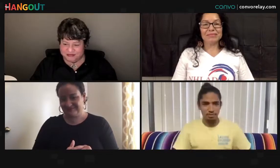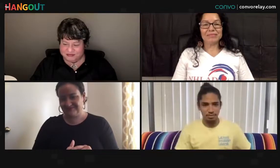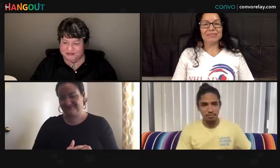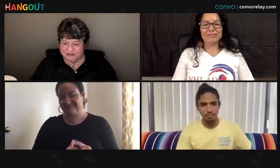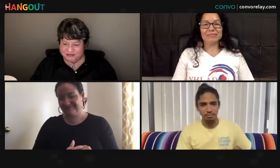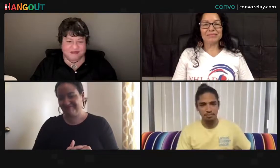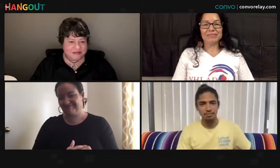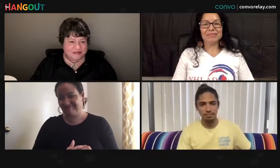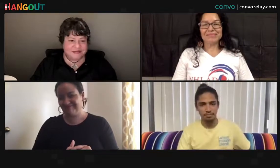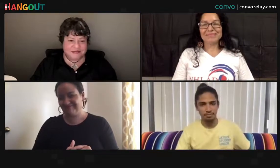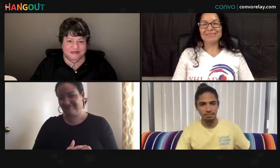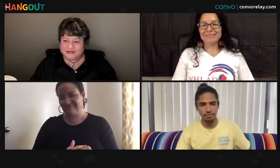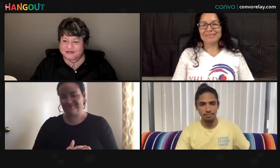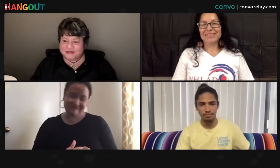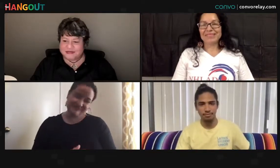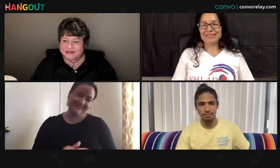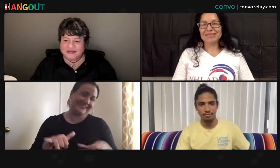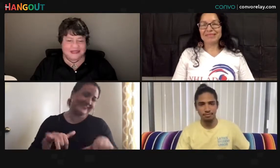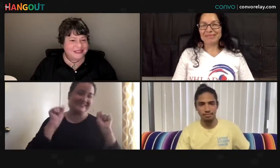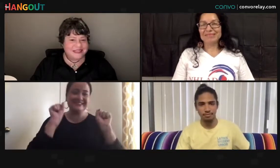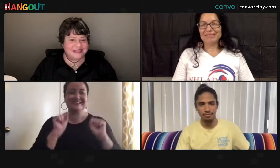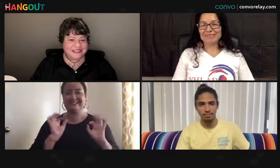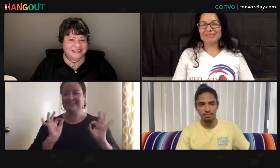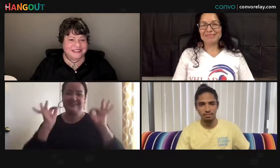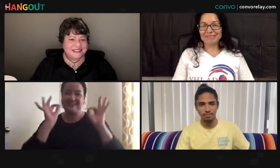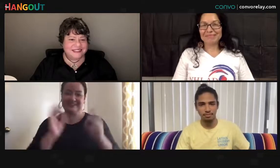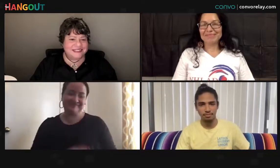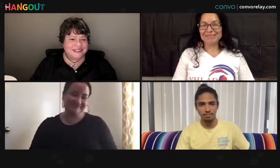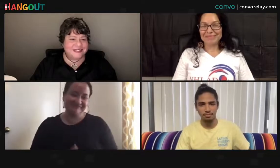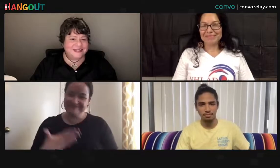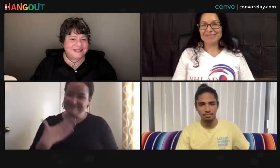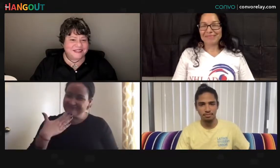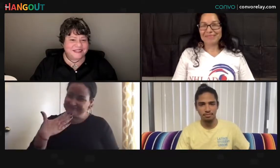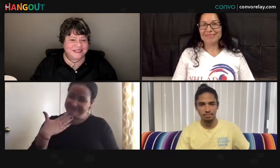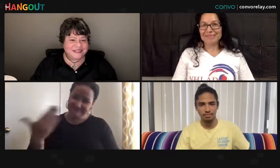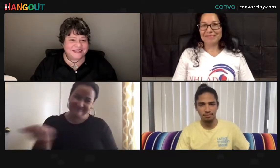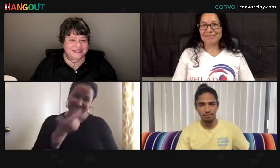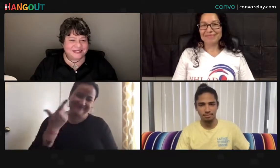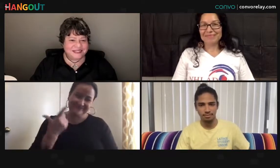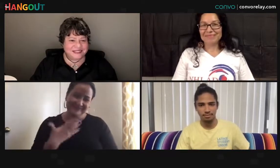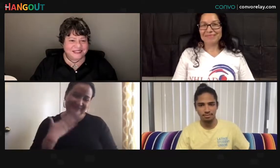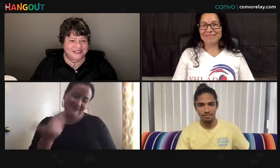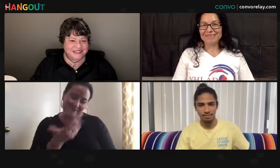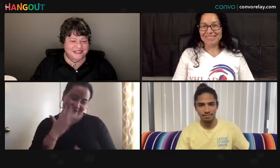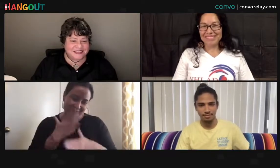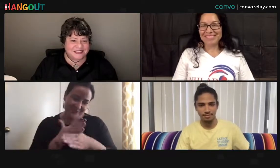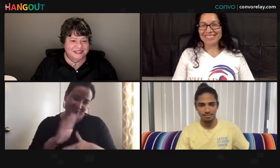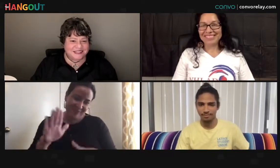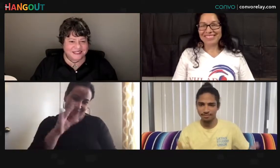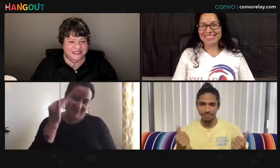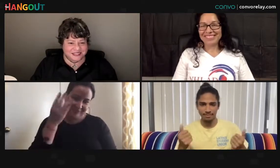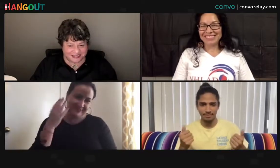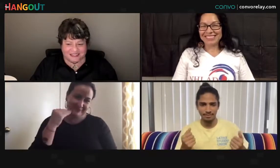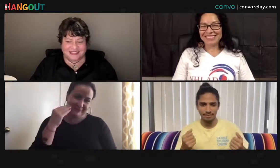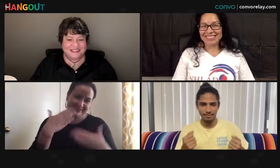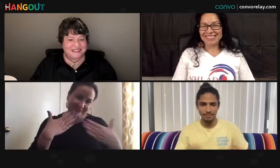events, everywhere, go learn. Yes, definitely, definitely. Well, thank you, everybody, for sharing your thoughts